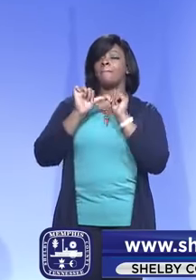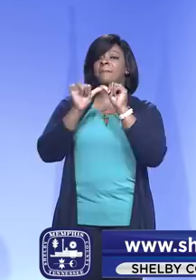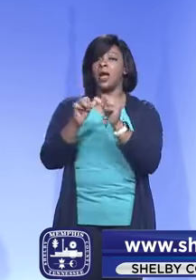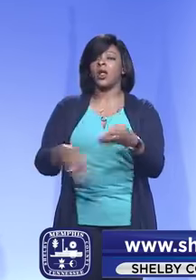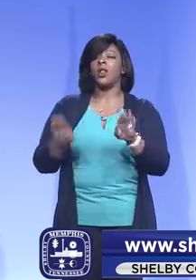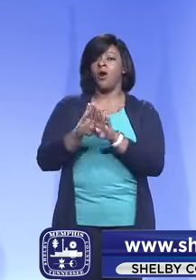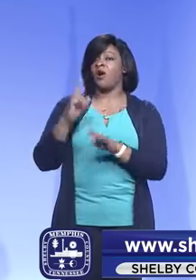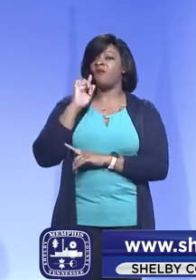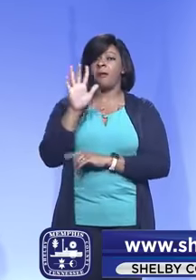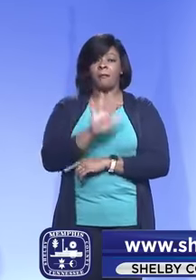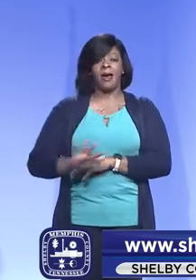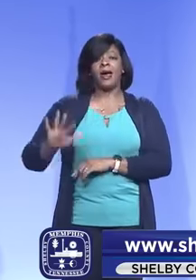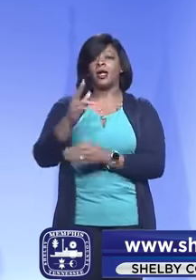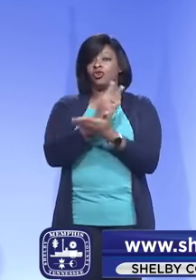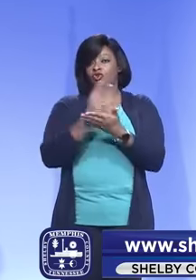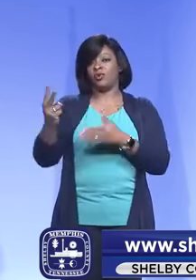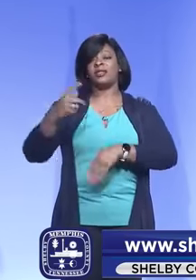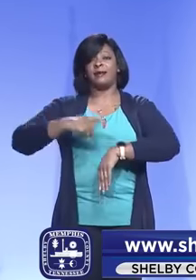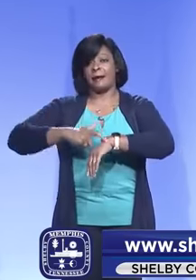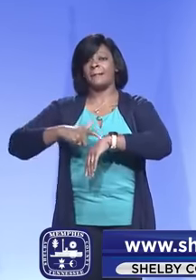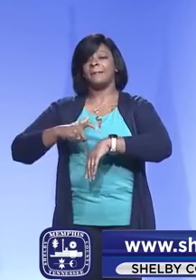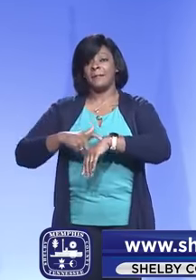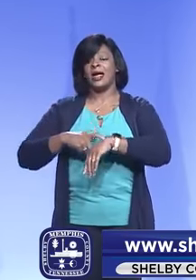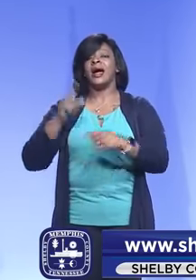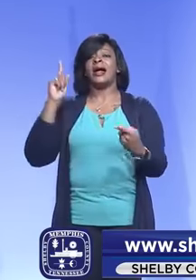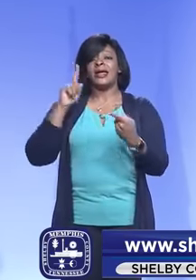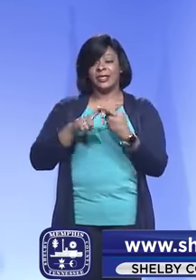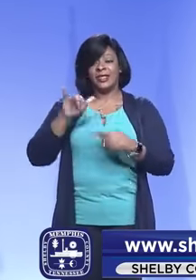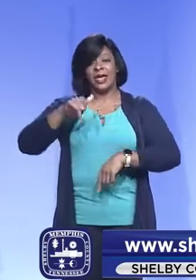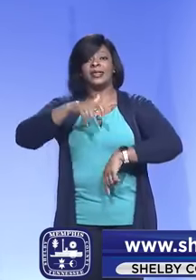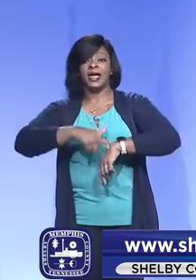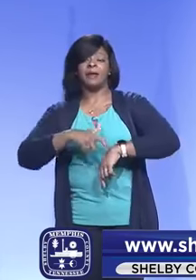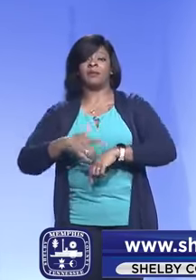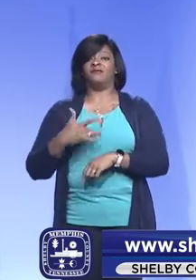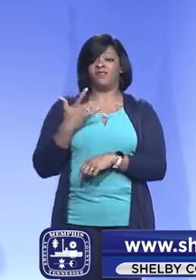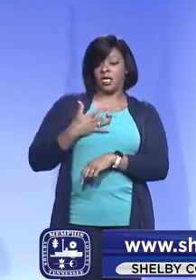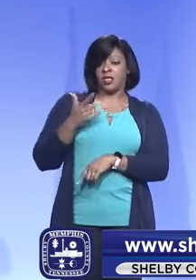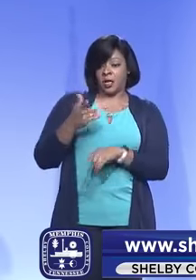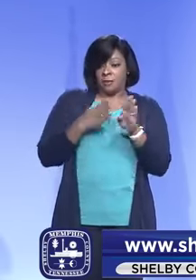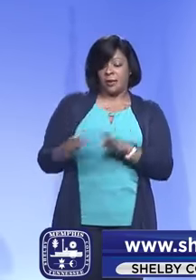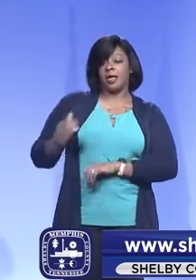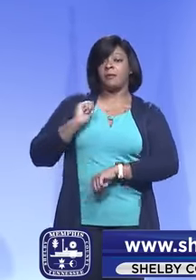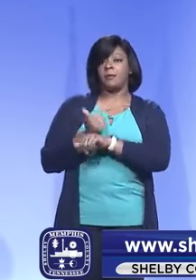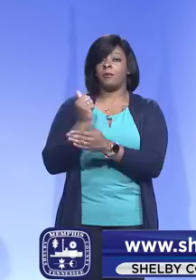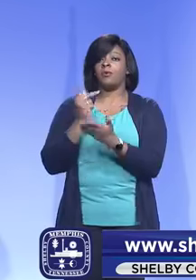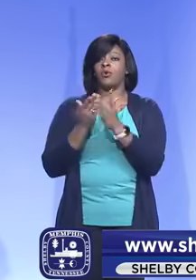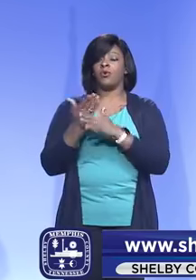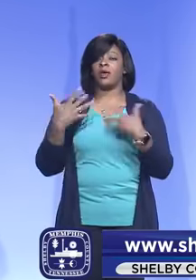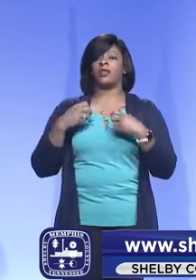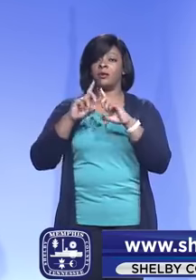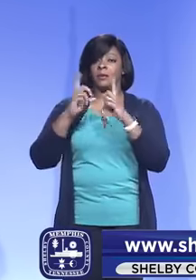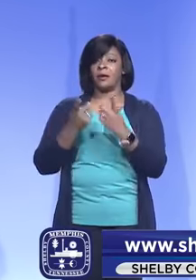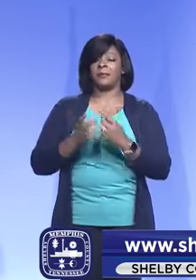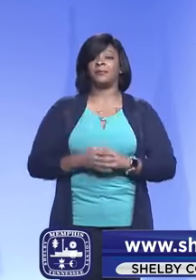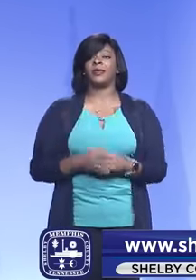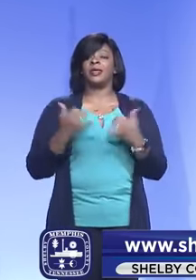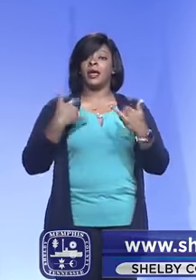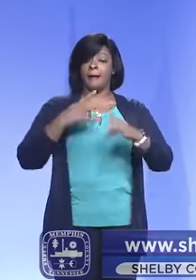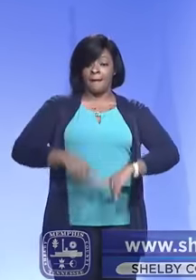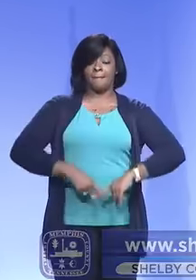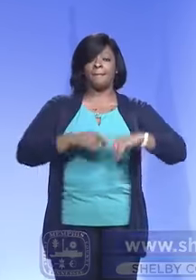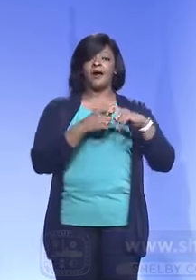closed for approximately a 2-week period or until such time that they have a plan approved by the health department. So I'm going to